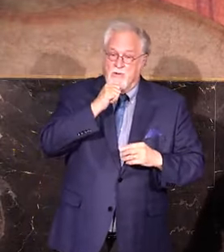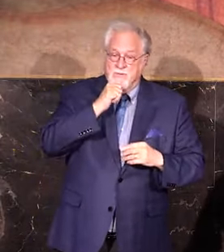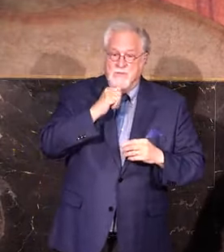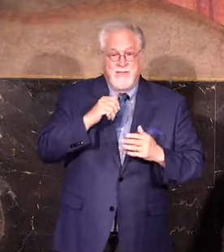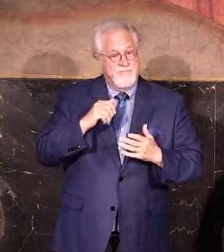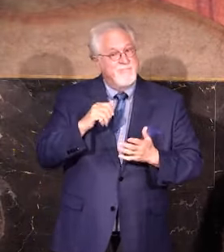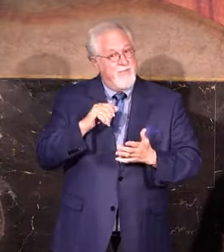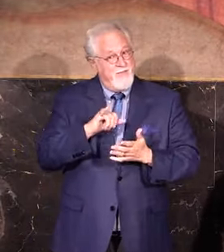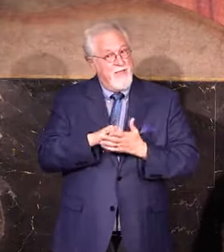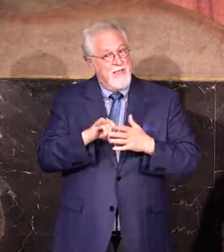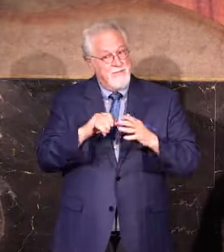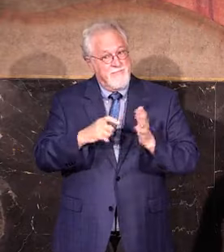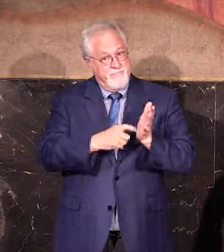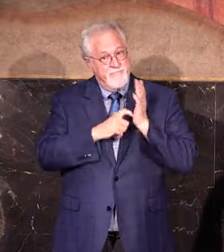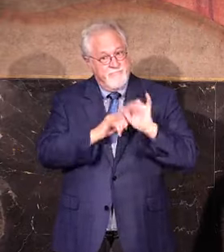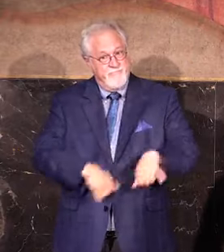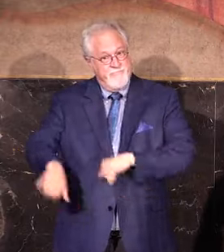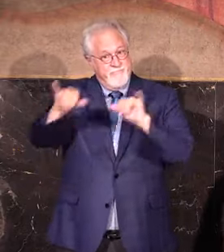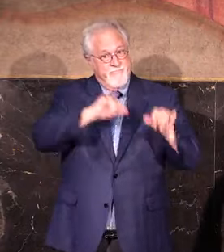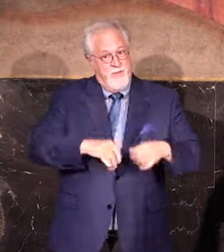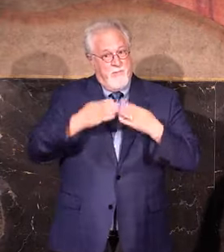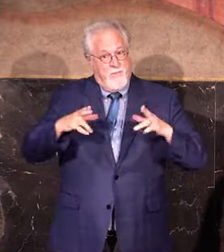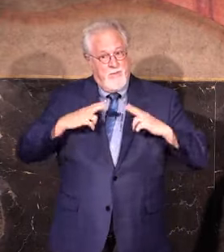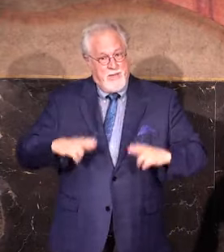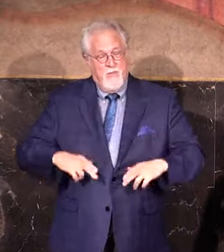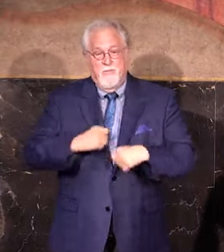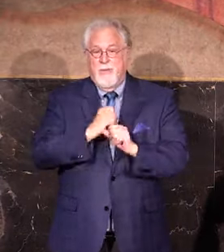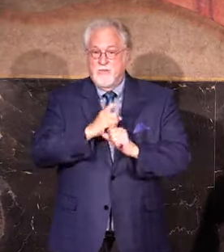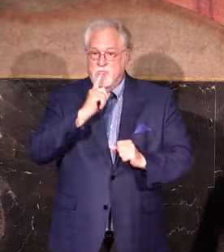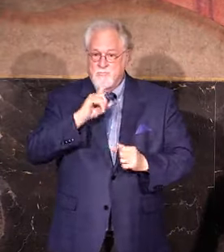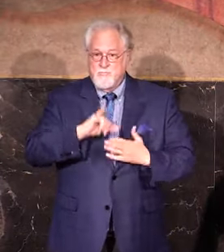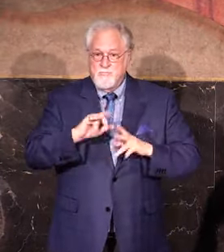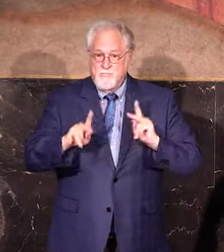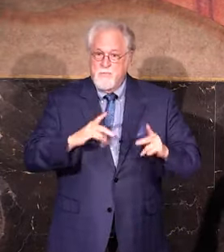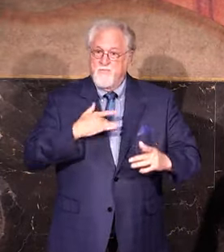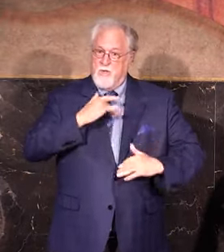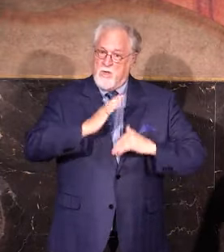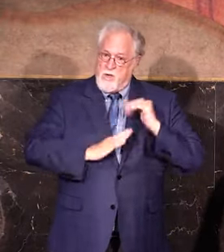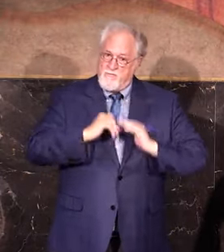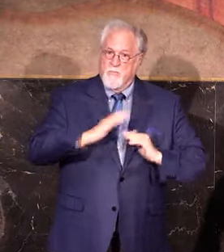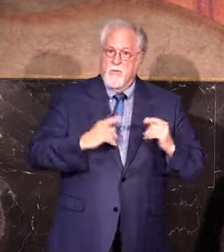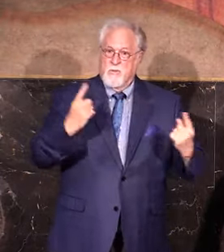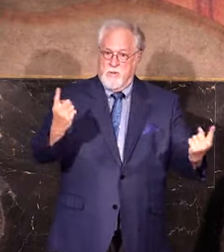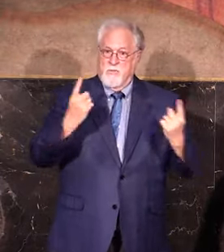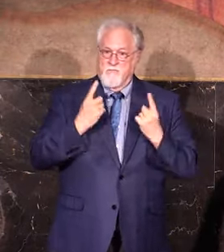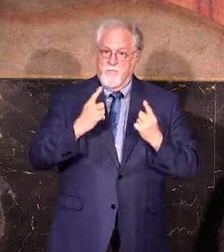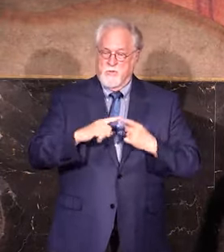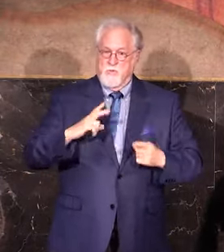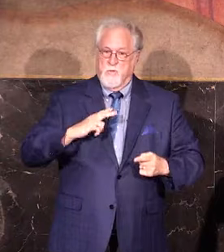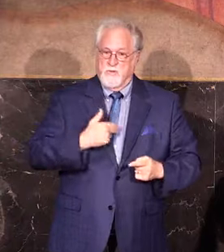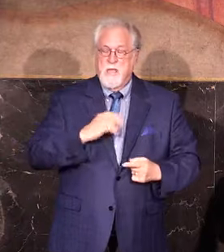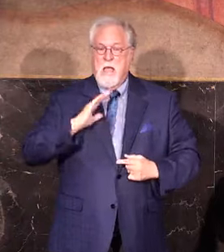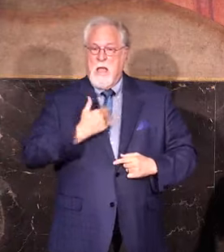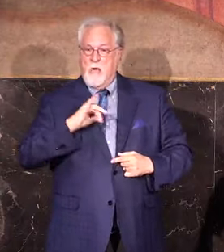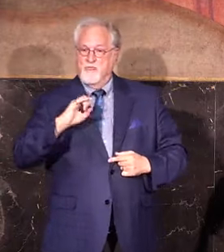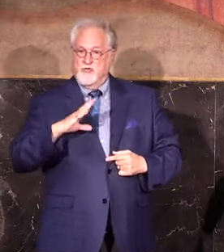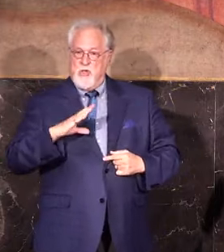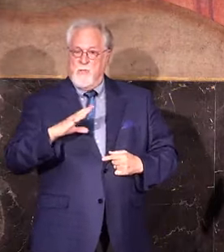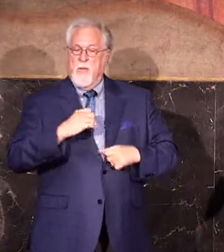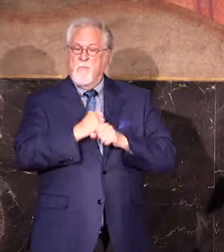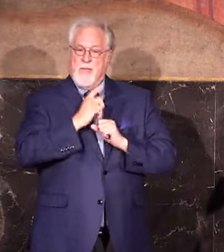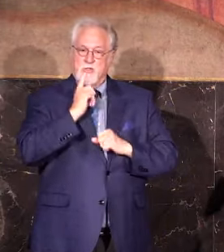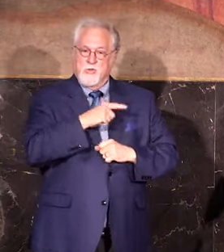is a standard across public health. And the reason is to ensure that people feel comfortable coming forward to us. It's our job in public health to